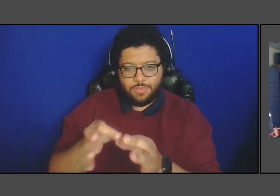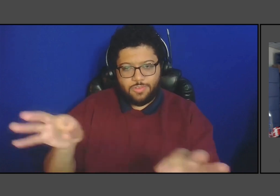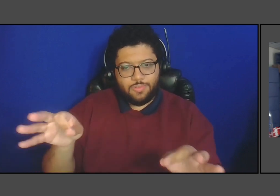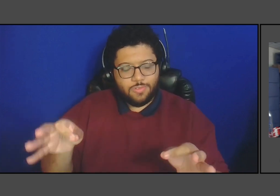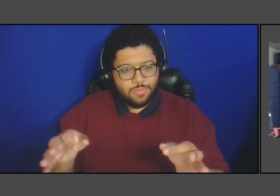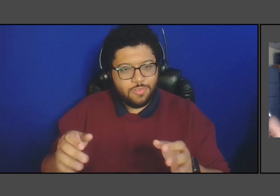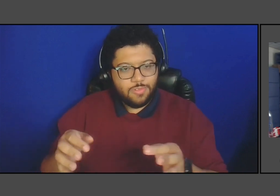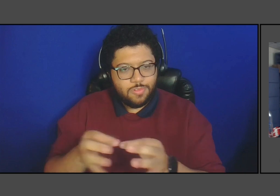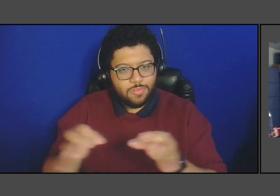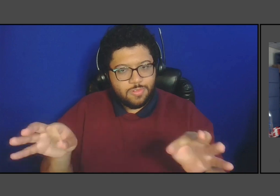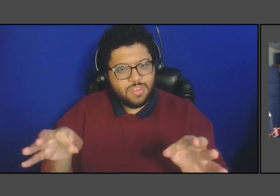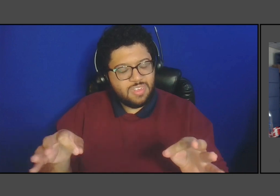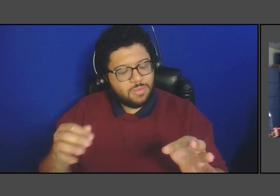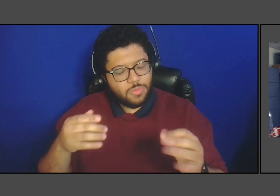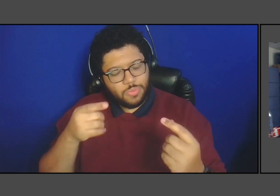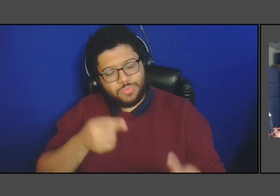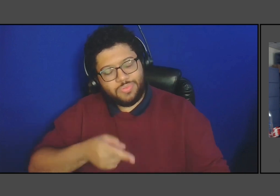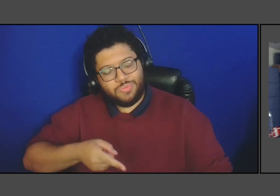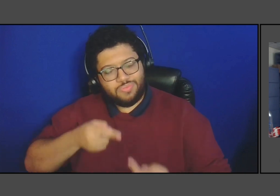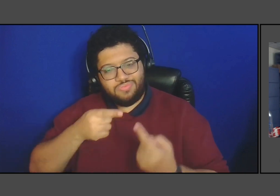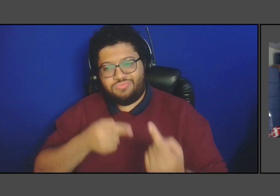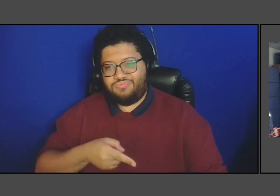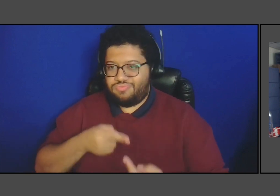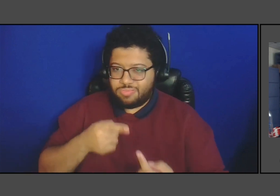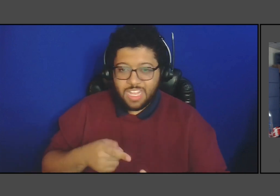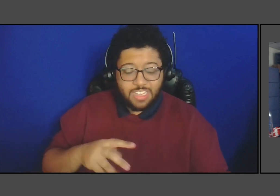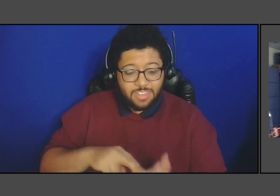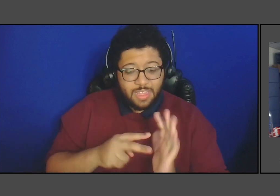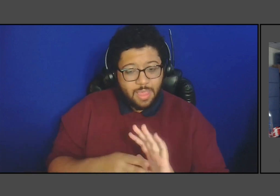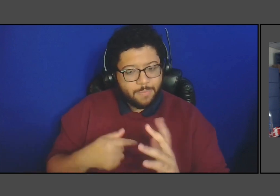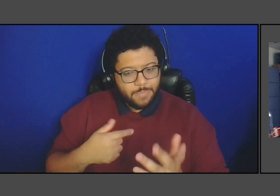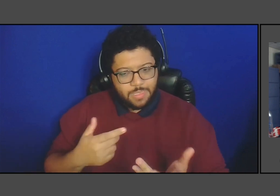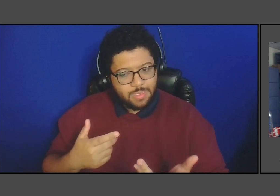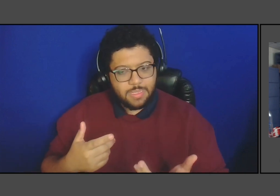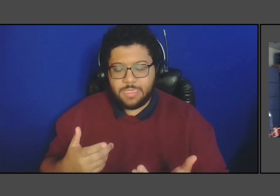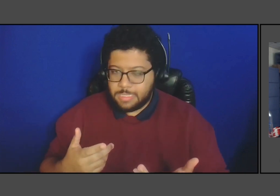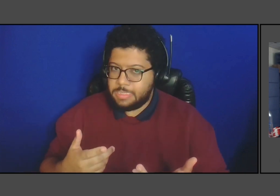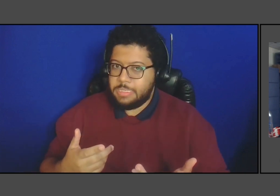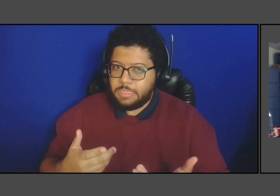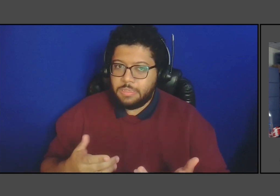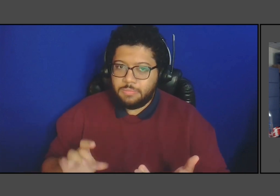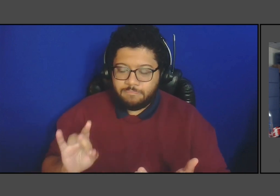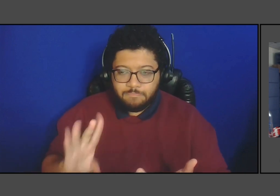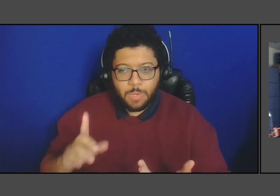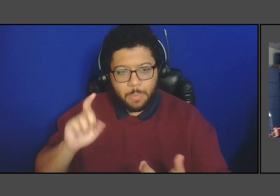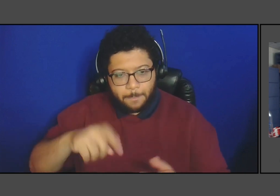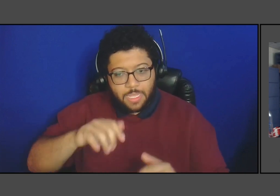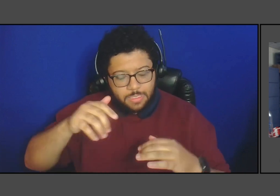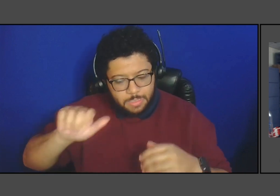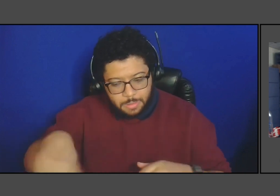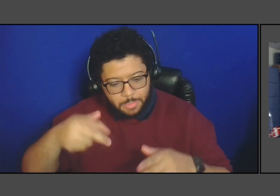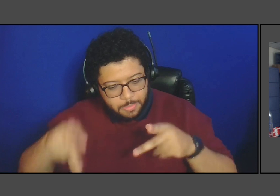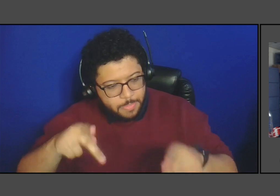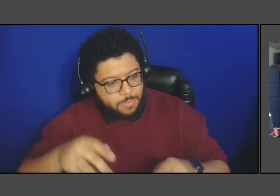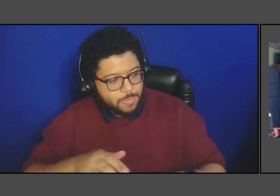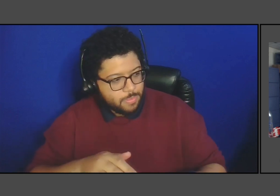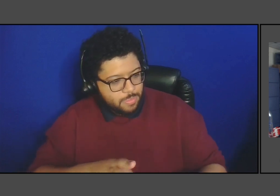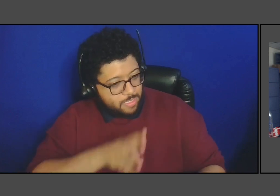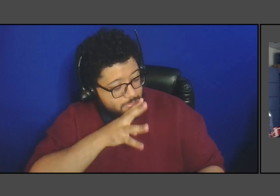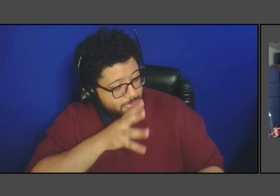to that language to really live and become deeper, because you have to have other people sharing with you in the language for it to